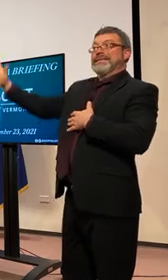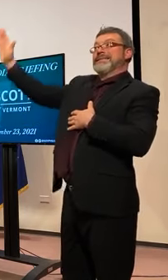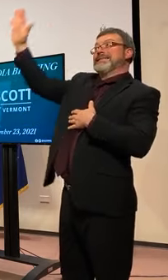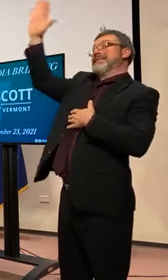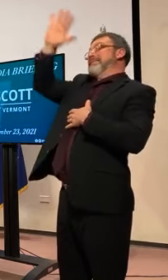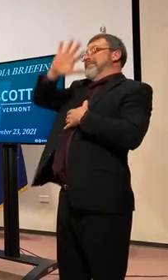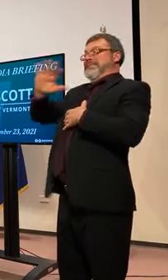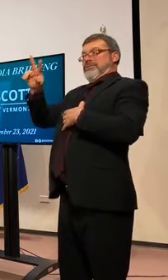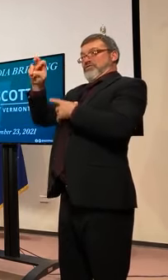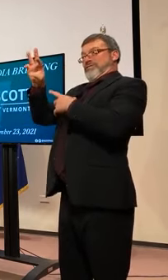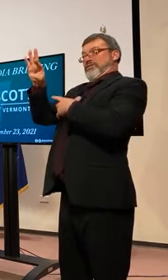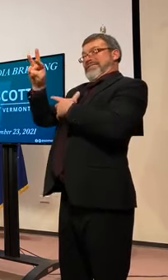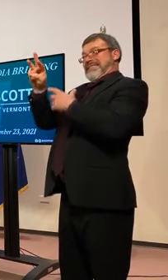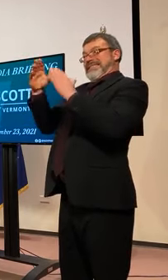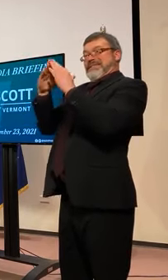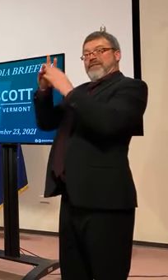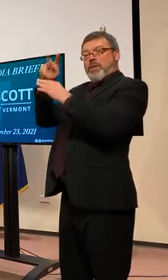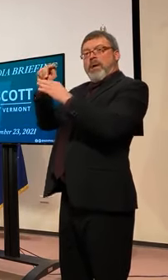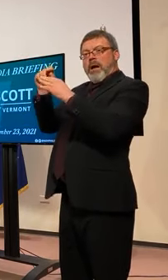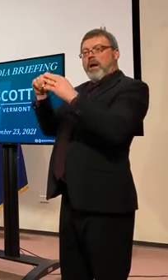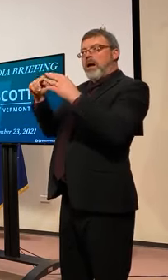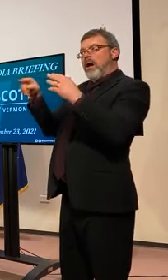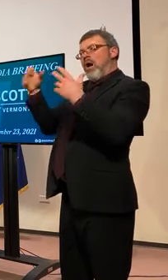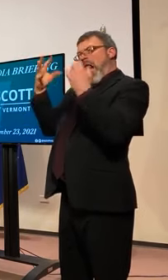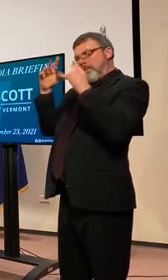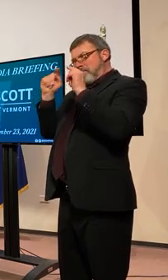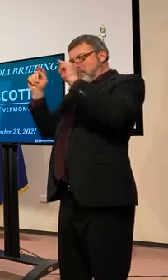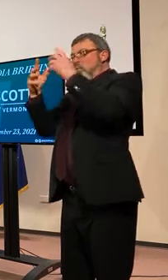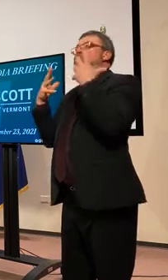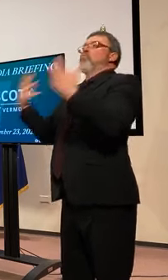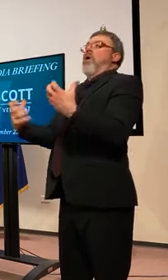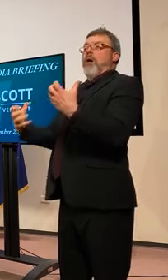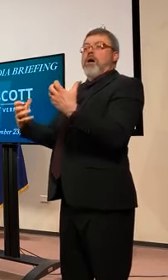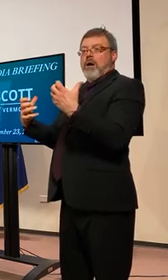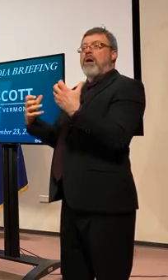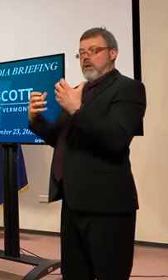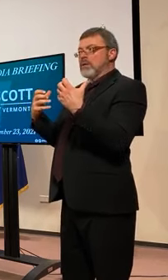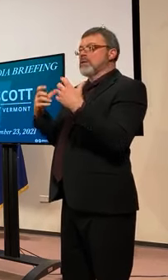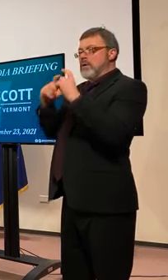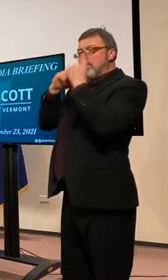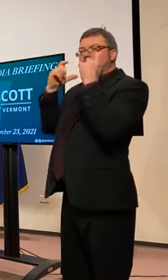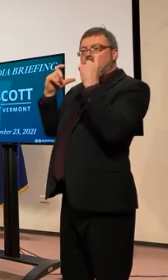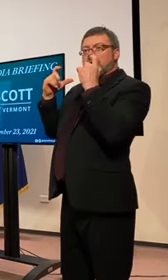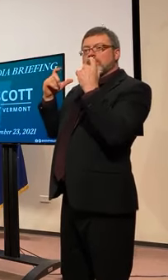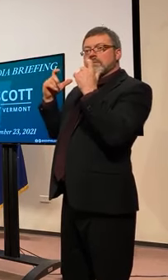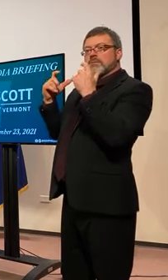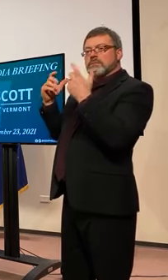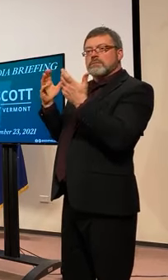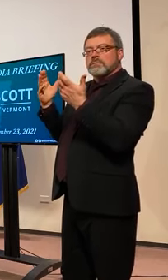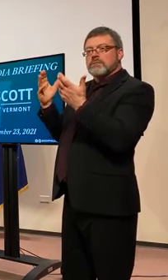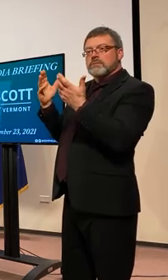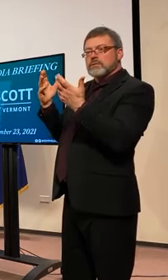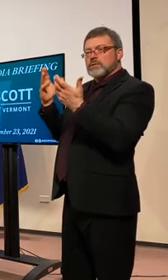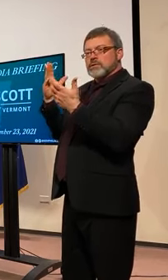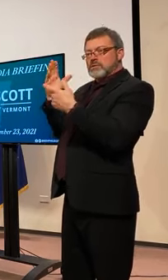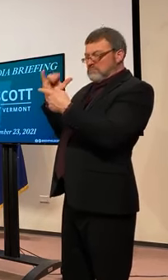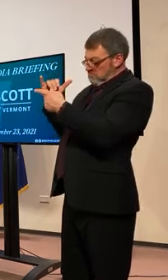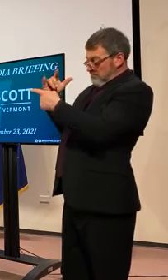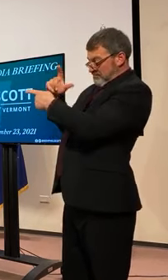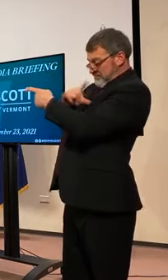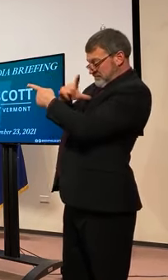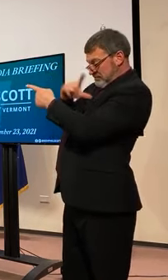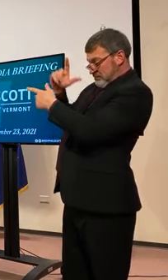were screaming for this and what steps they had taken or wanted to take for a local mask